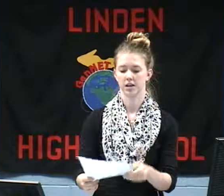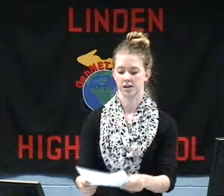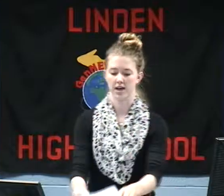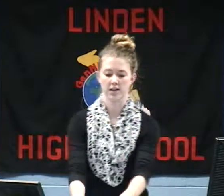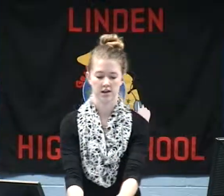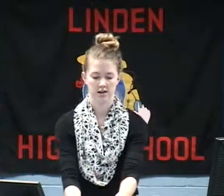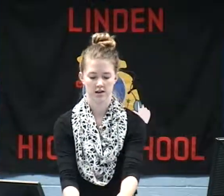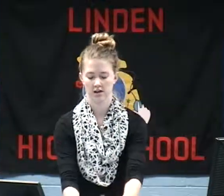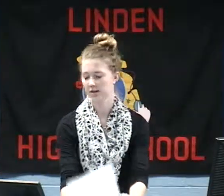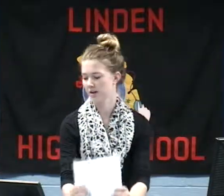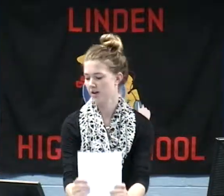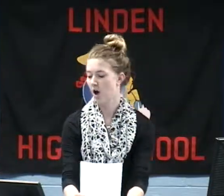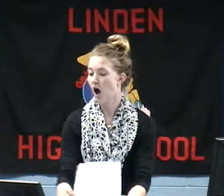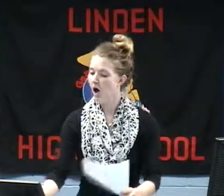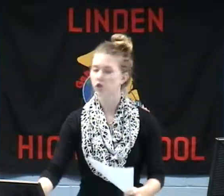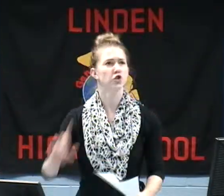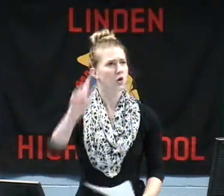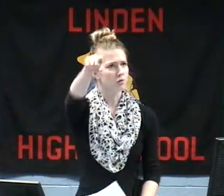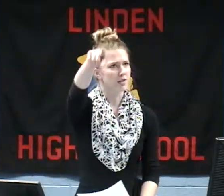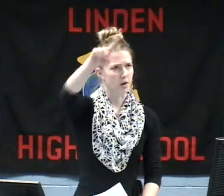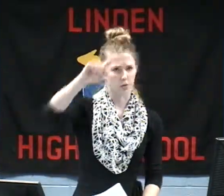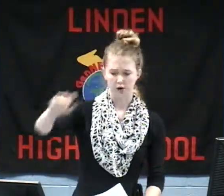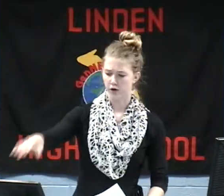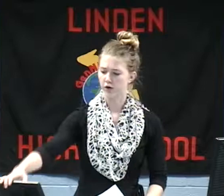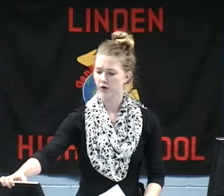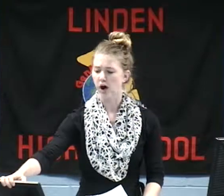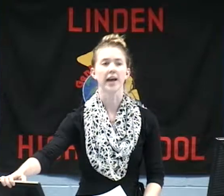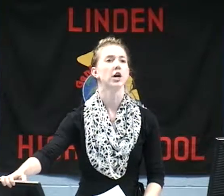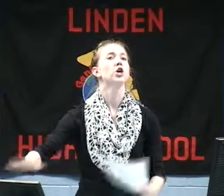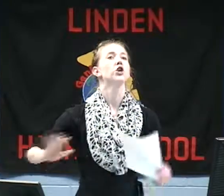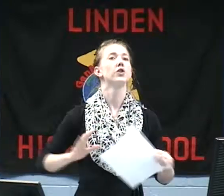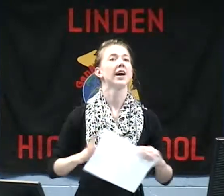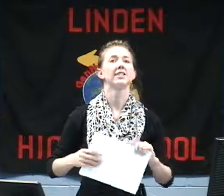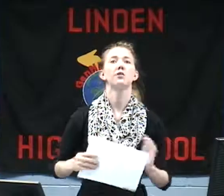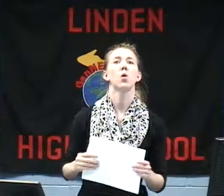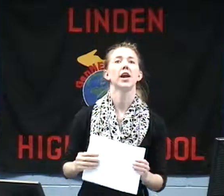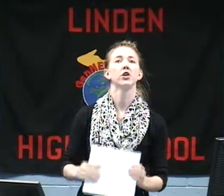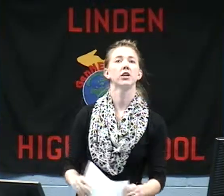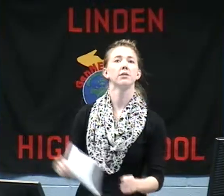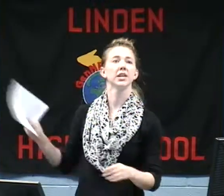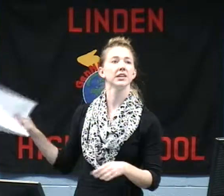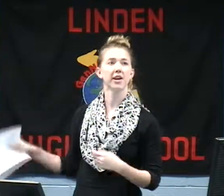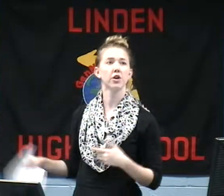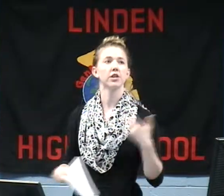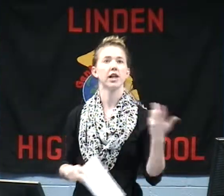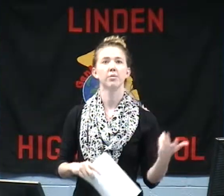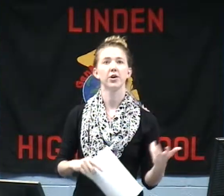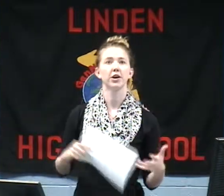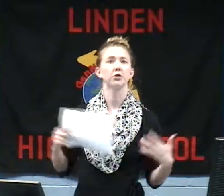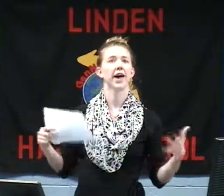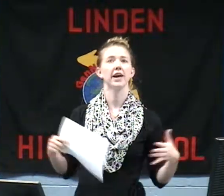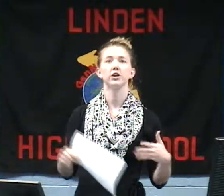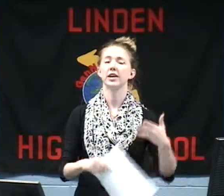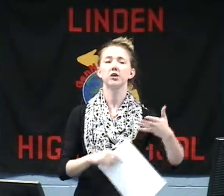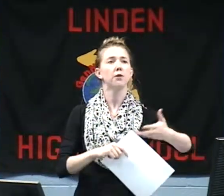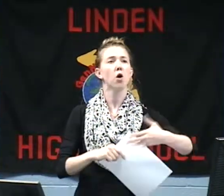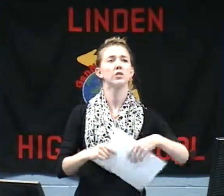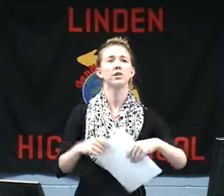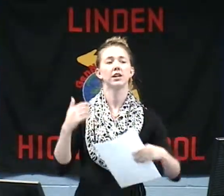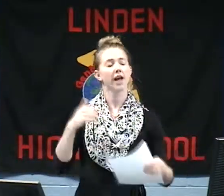Okay. Show us how it works. All right, you guys, if you want to go to the media center of the library, you may get on your phones,